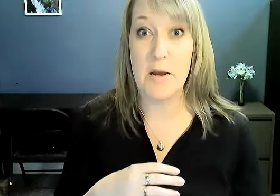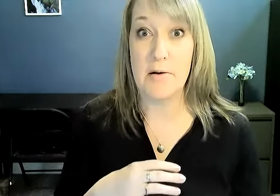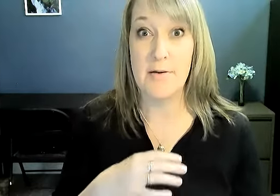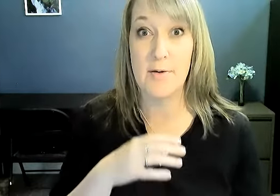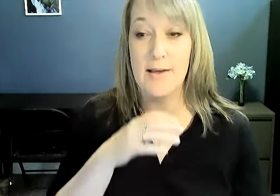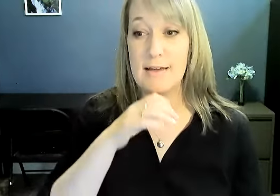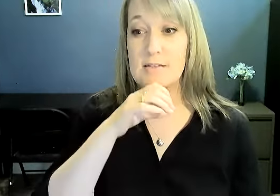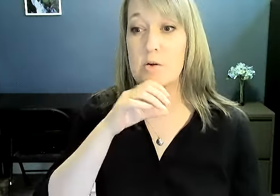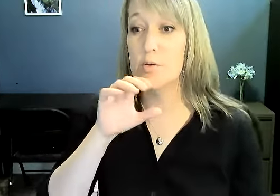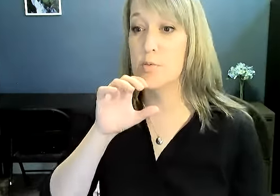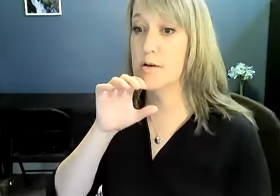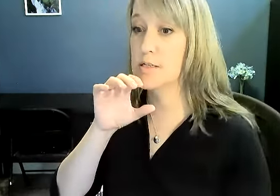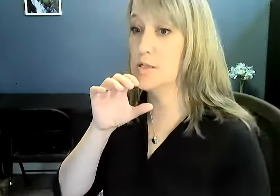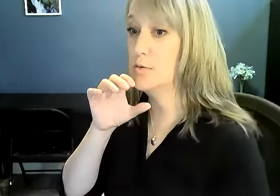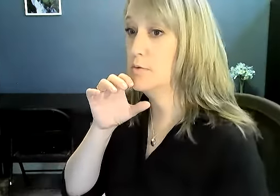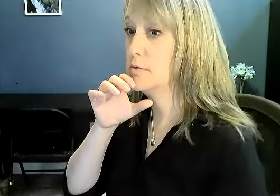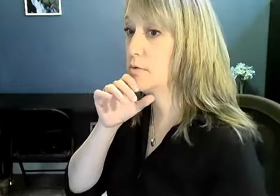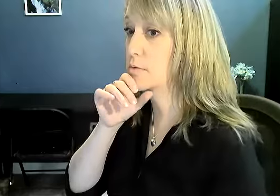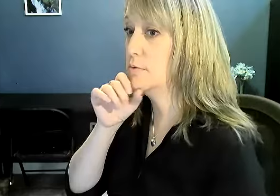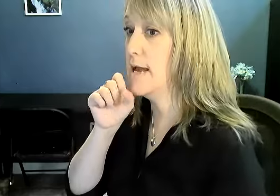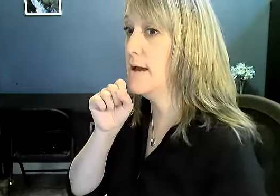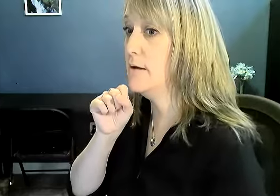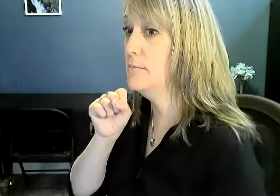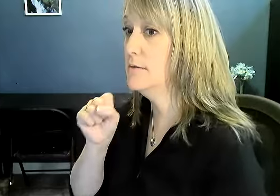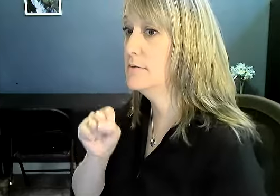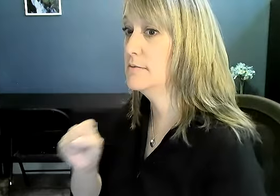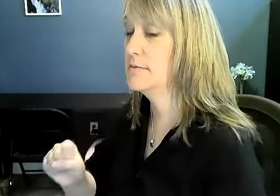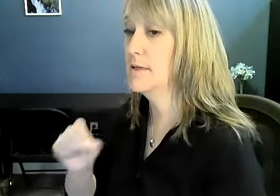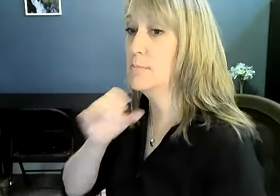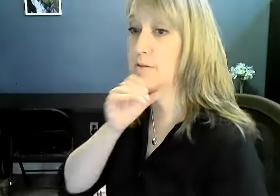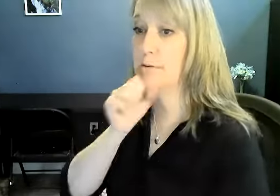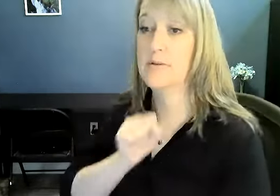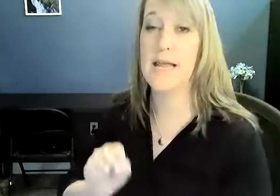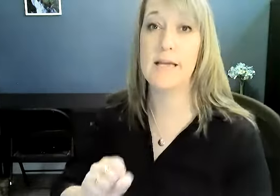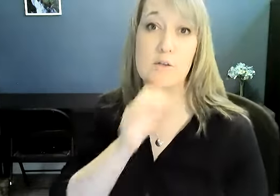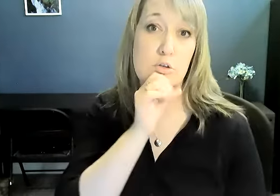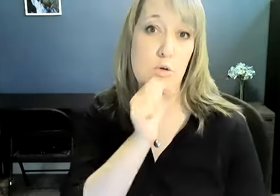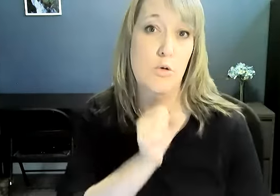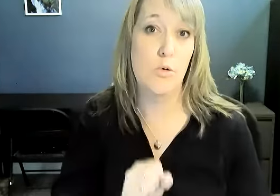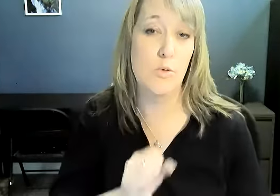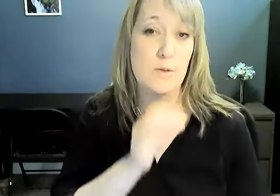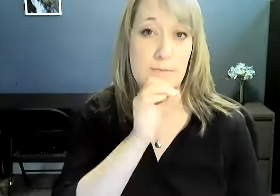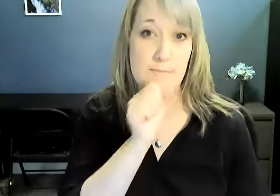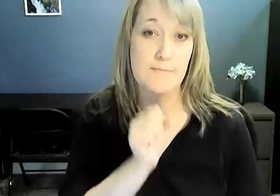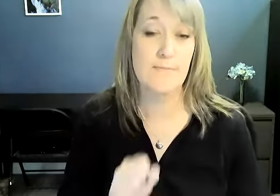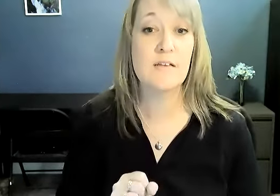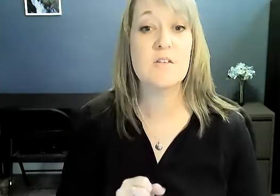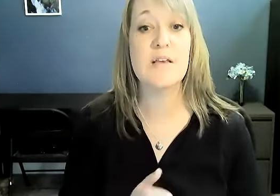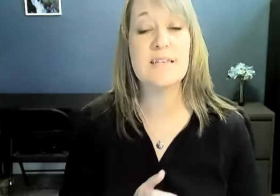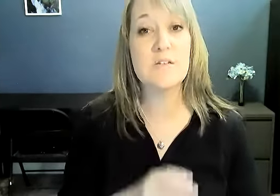beard, okay? So you want to grab and pull down, age, old. So that's how you